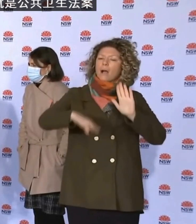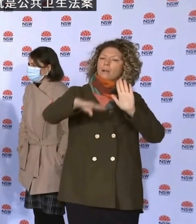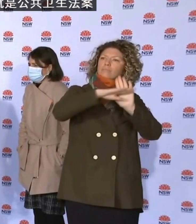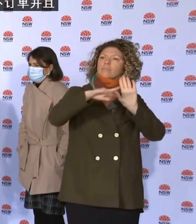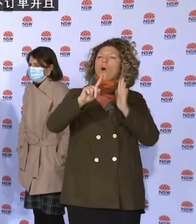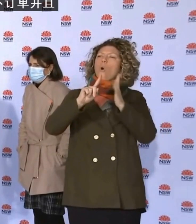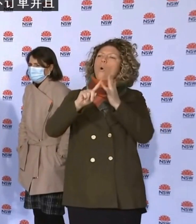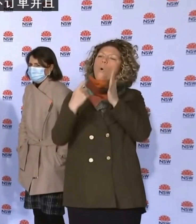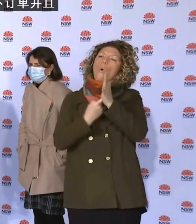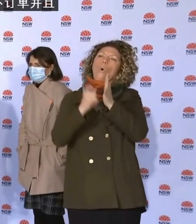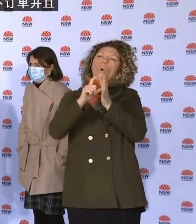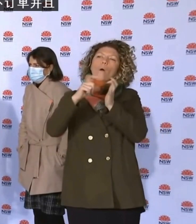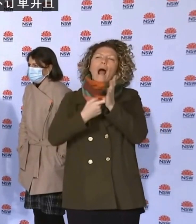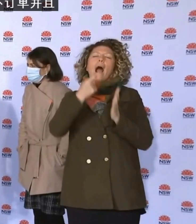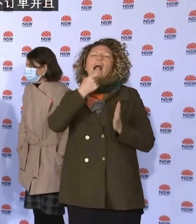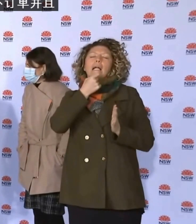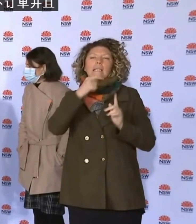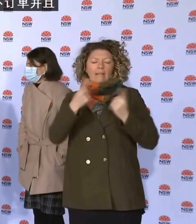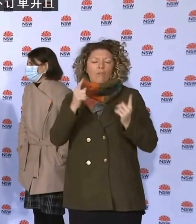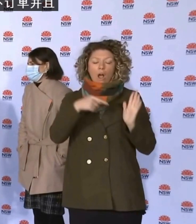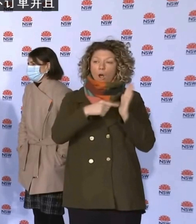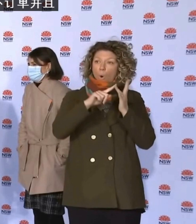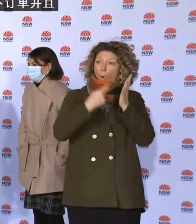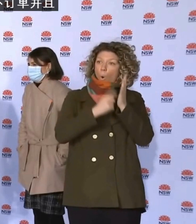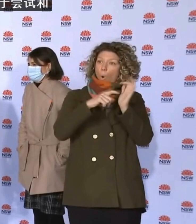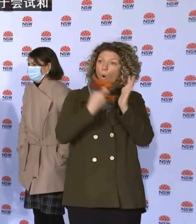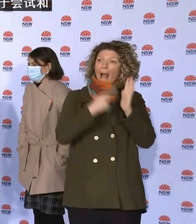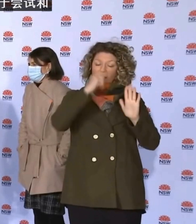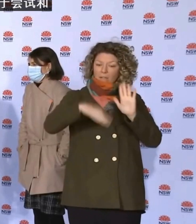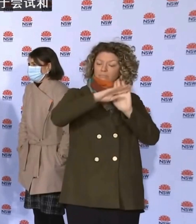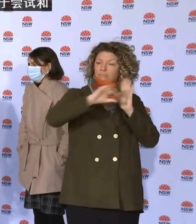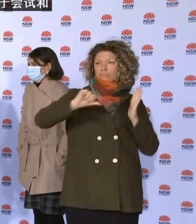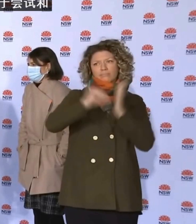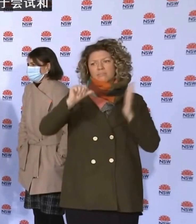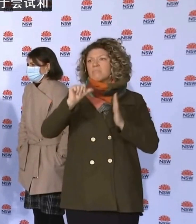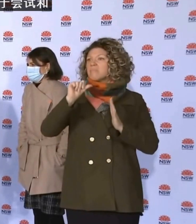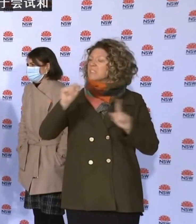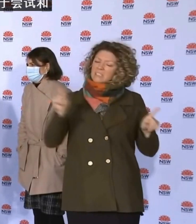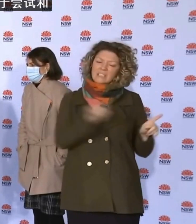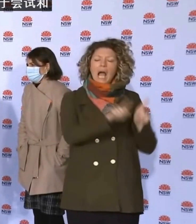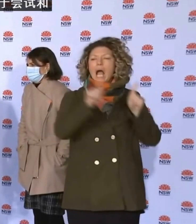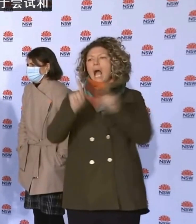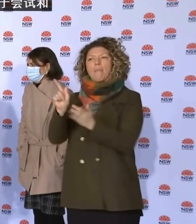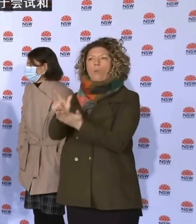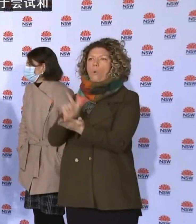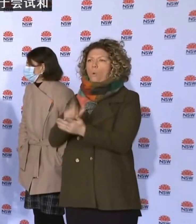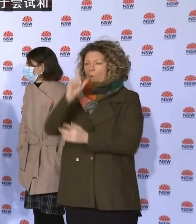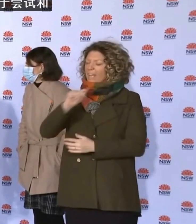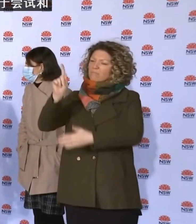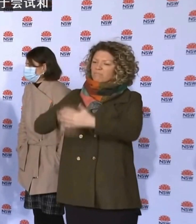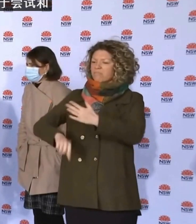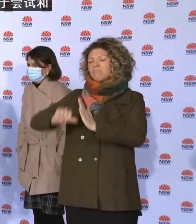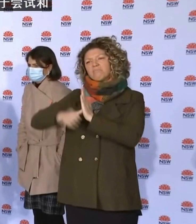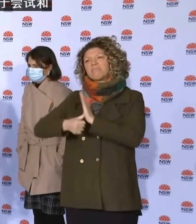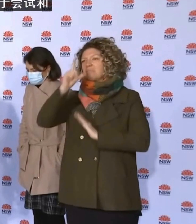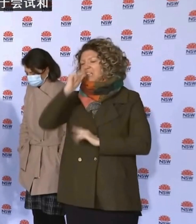Public Health Act envisages as a possibility, orders can be made and they have the force of law. But obviously,